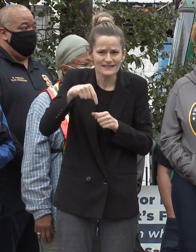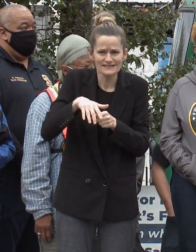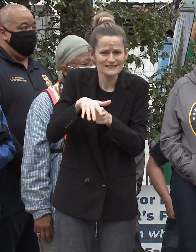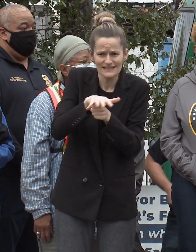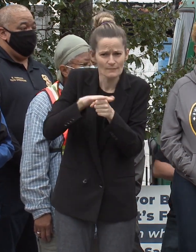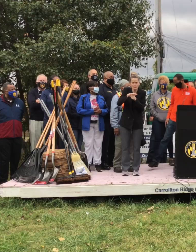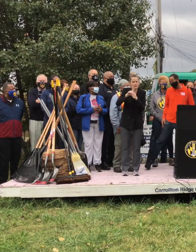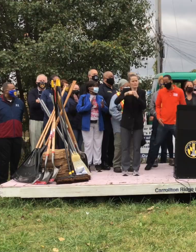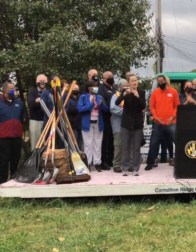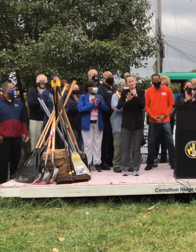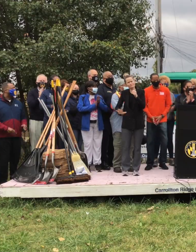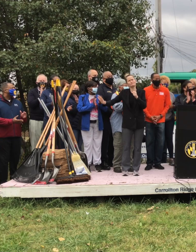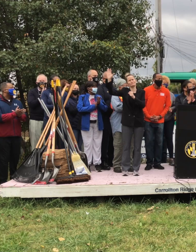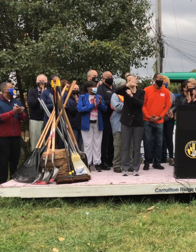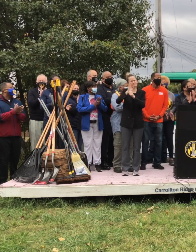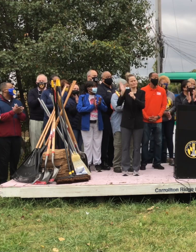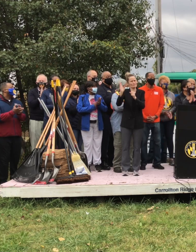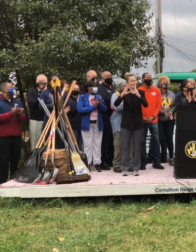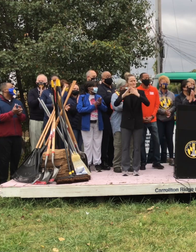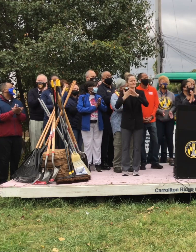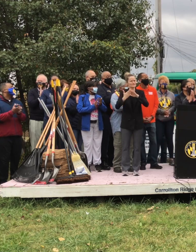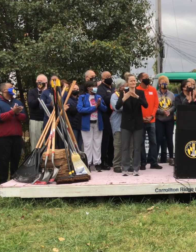today.